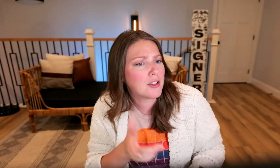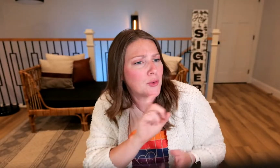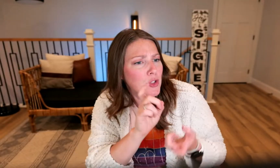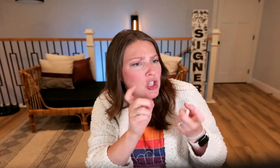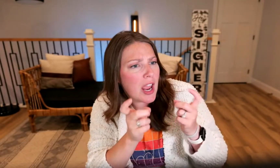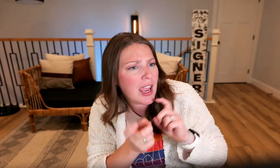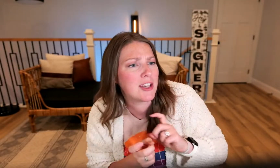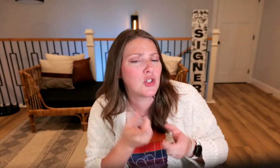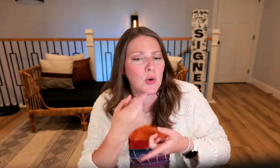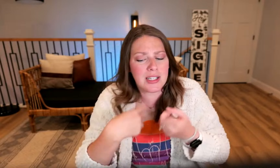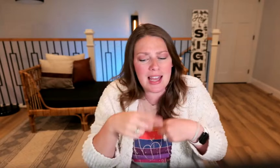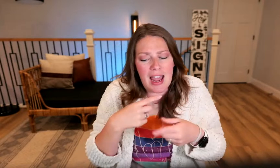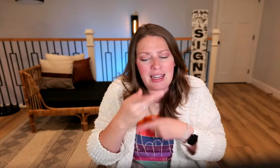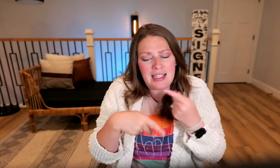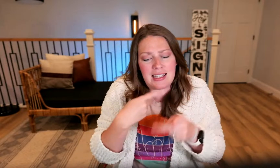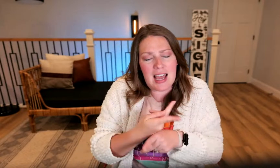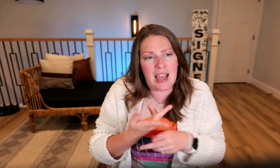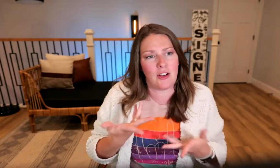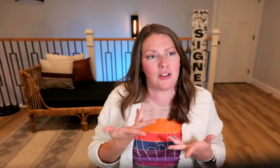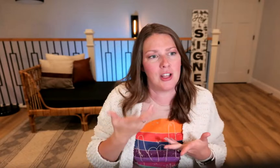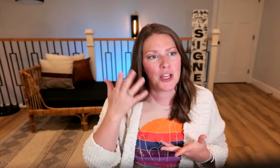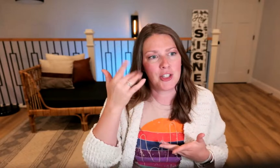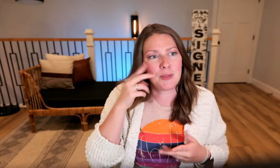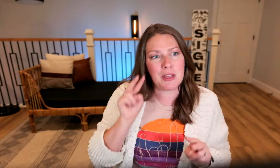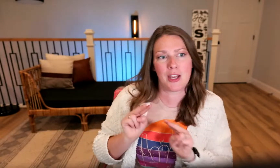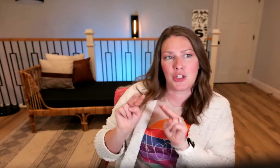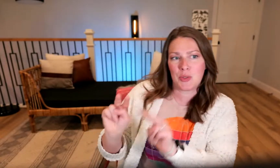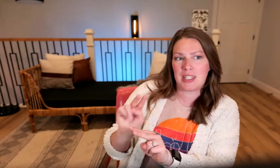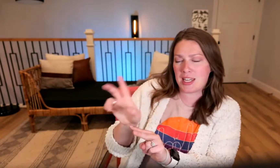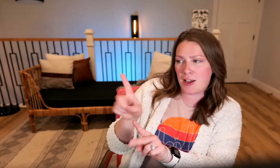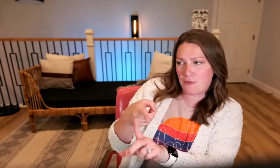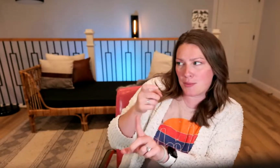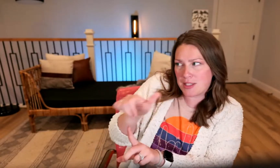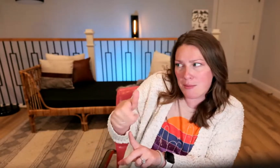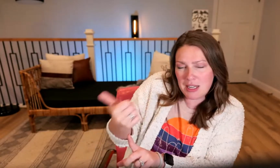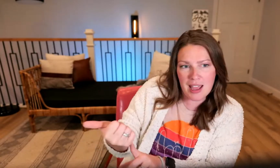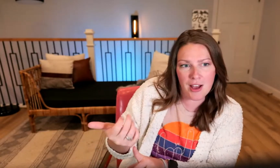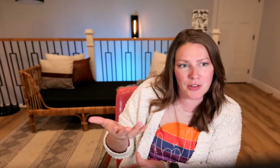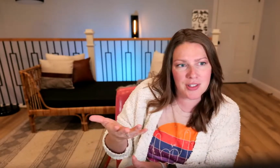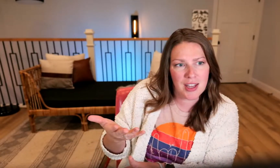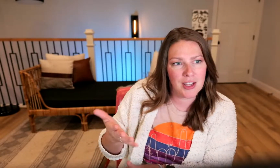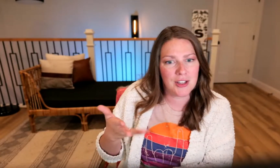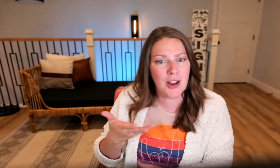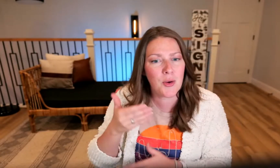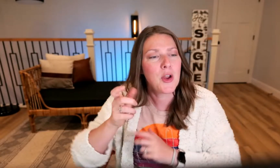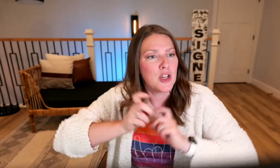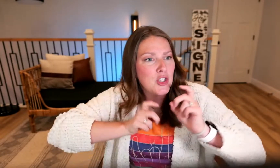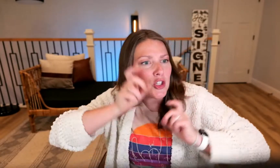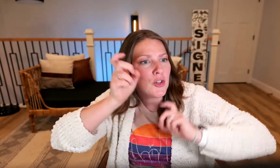Don't change your signing style just because you see it from somebody else. You know,